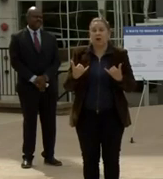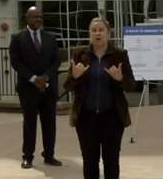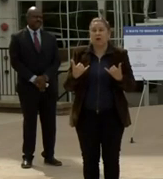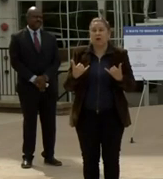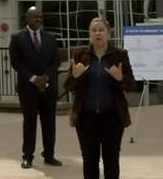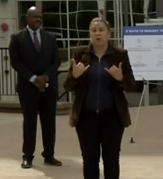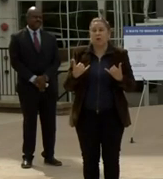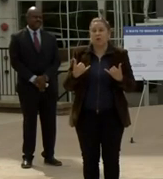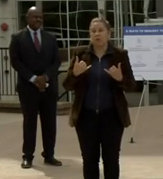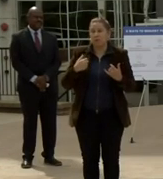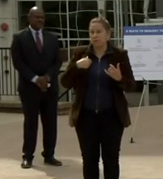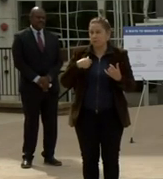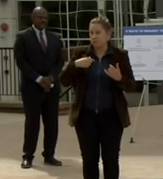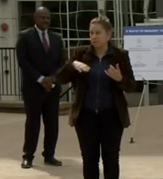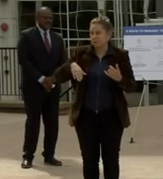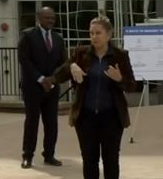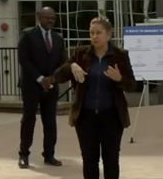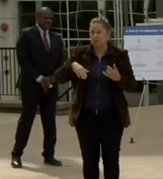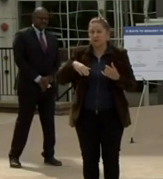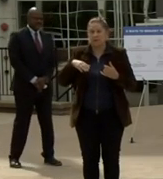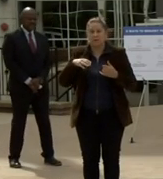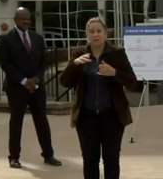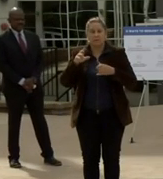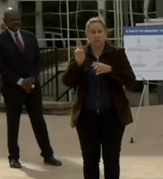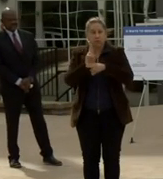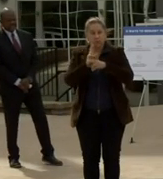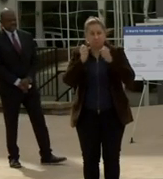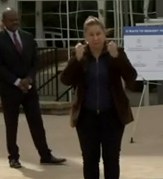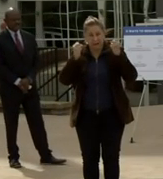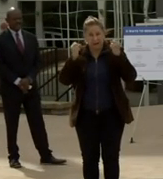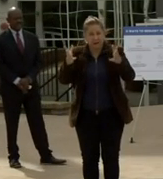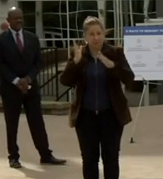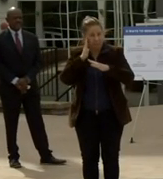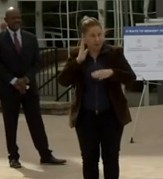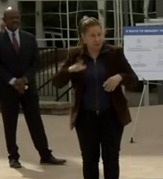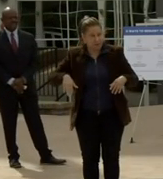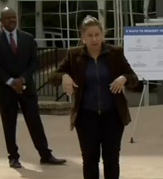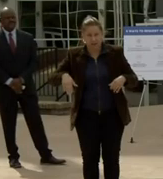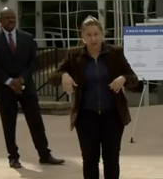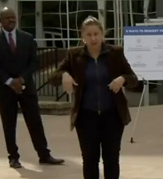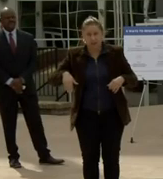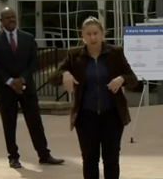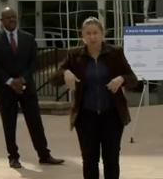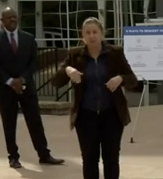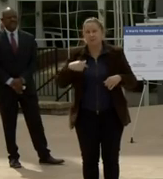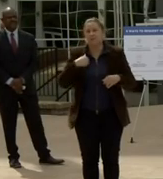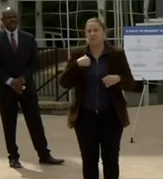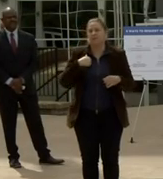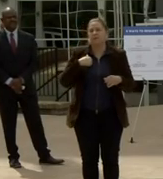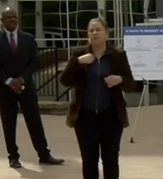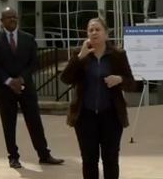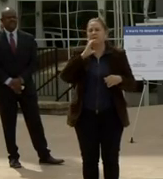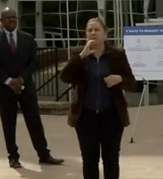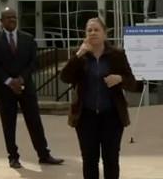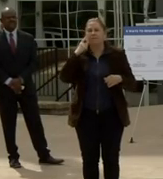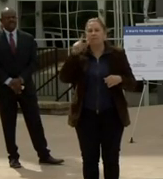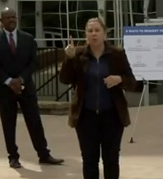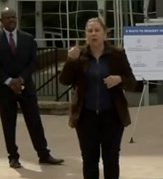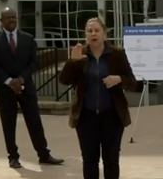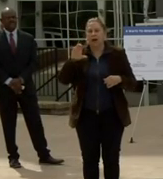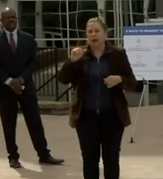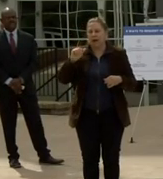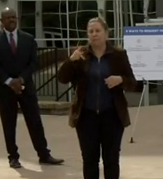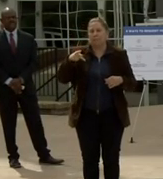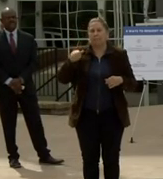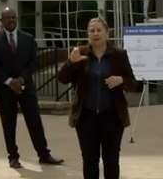hospital system. So as we have discussed previously, we're looking for capacity that's already in the hospital